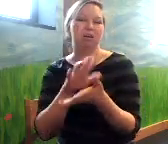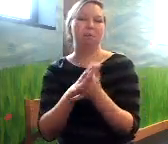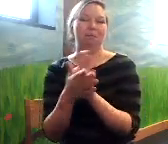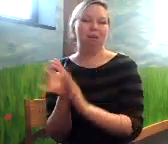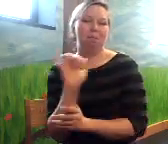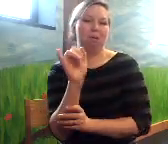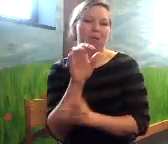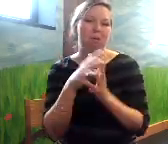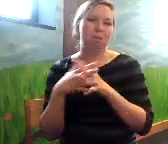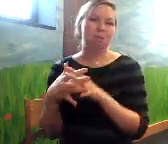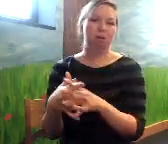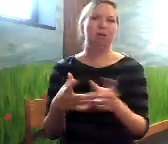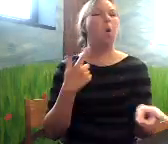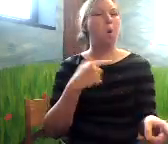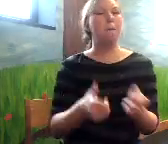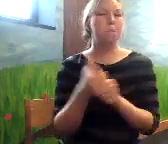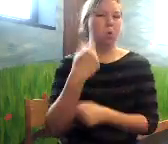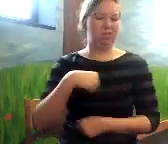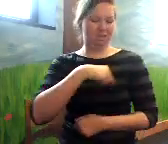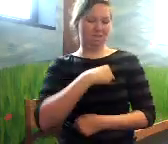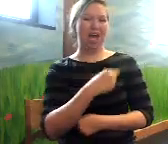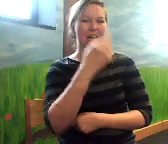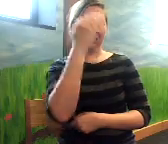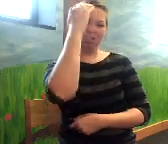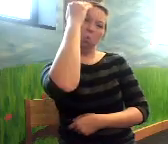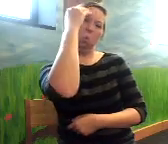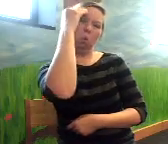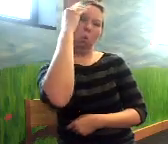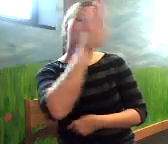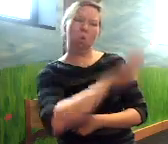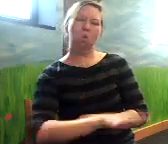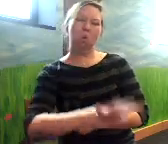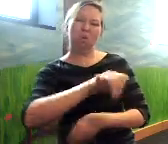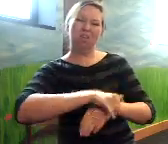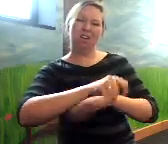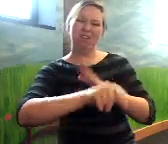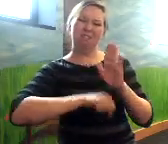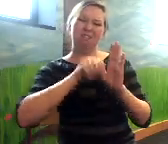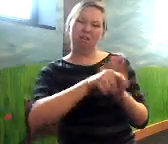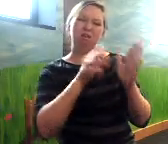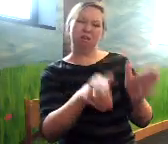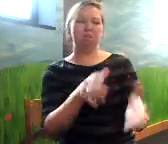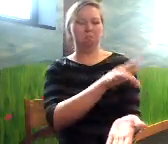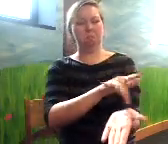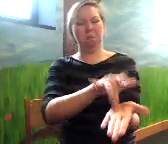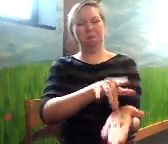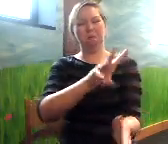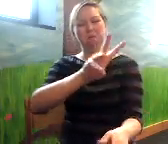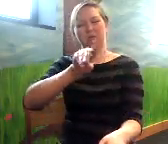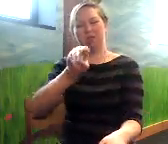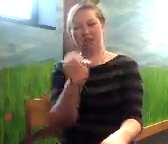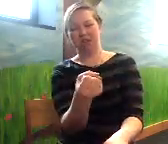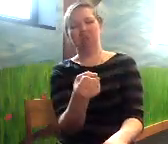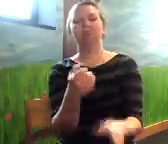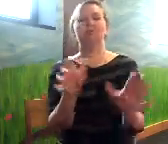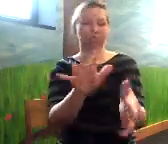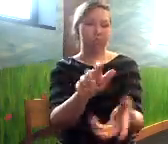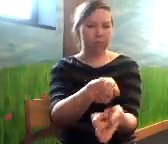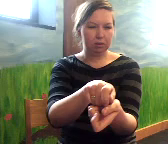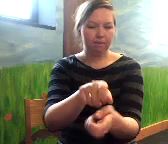to approve increased involvement of U.S. troops in the southern Vietnamese region to